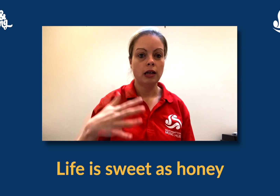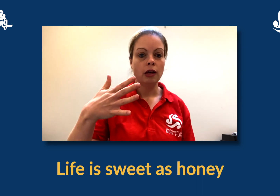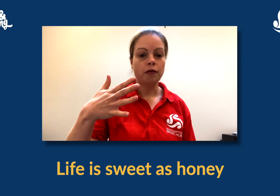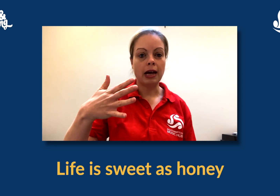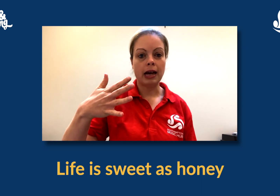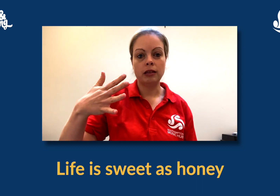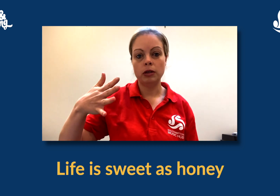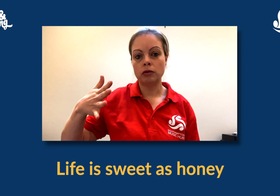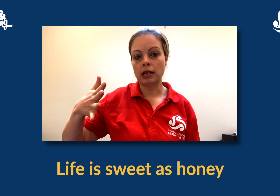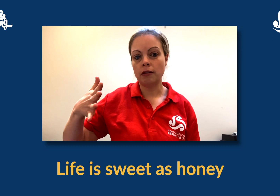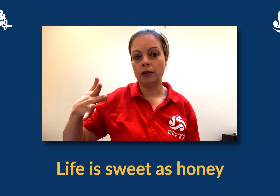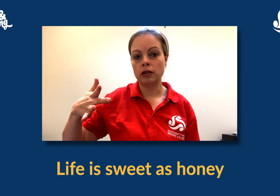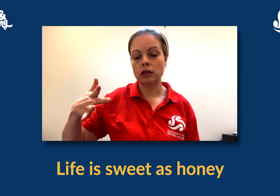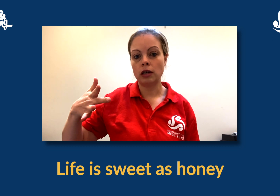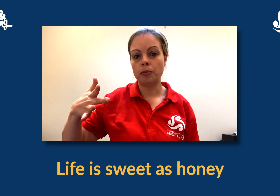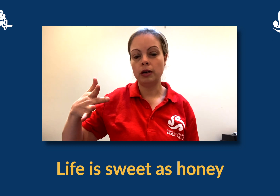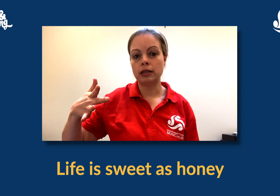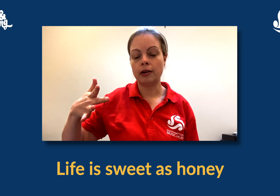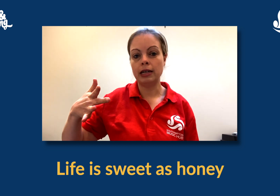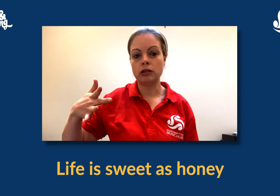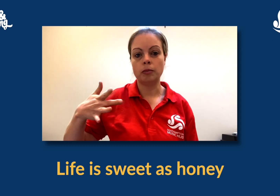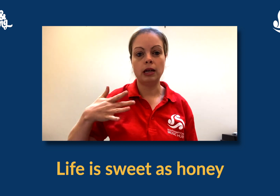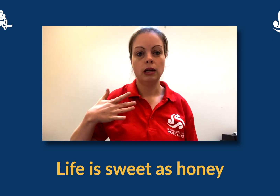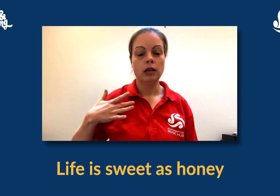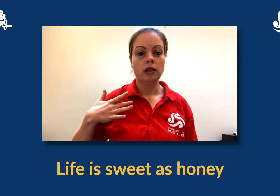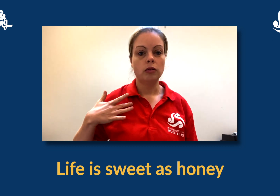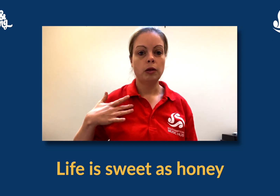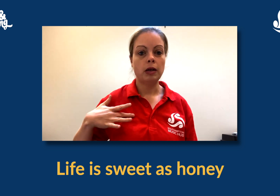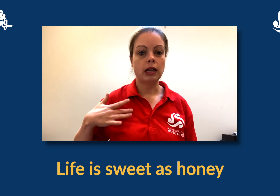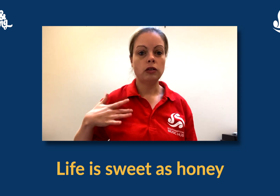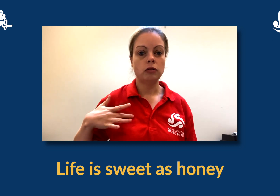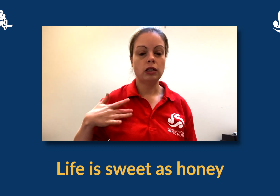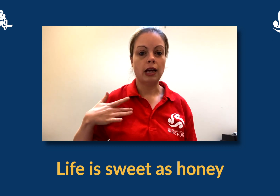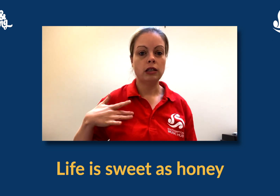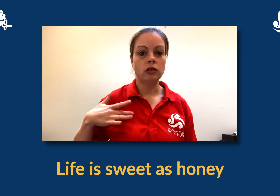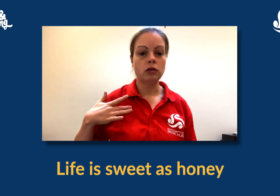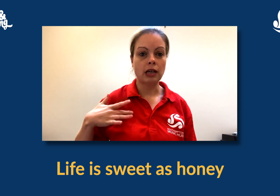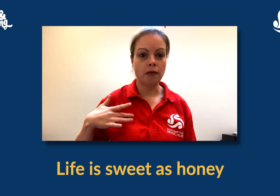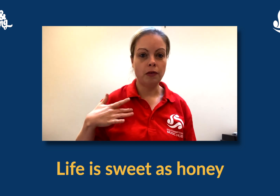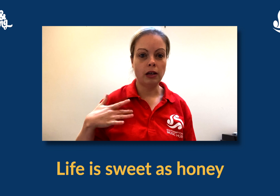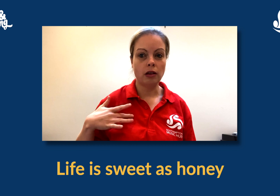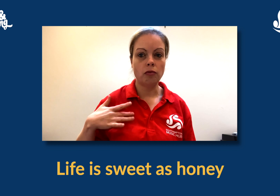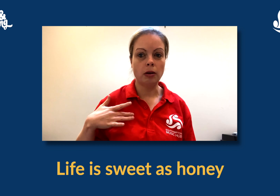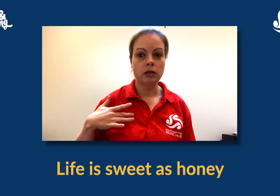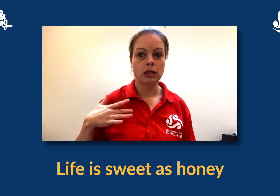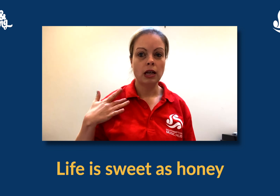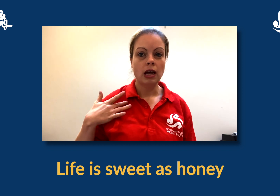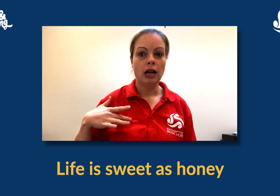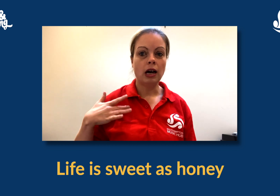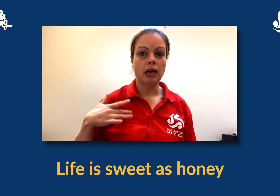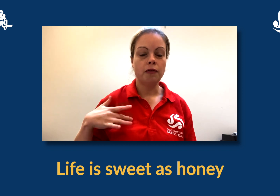honey. Flat hand, but your second finger is just going to point down a little bit. So when you put it against your chest, it's your second finger that